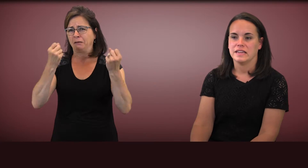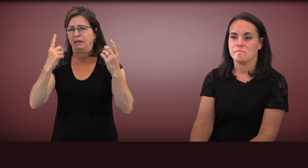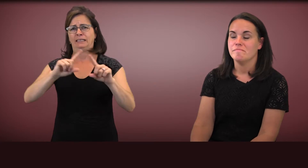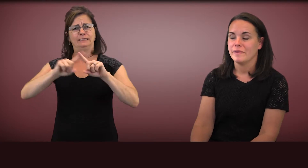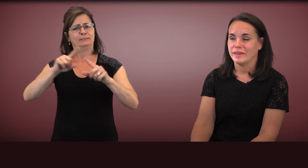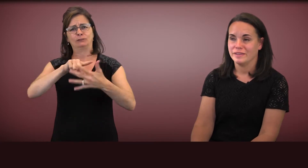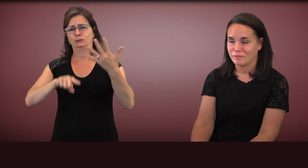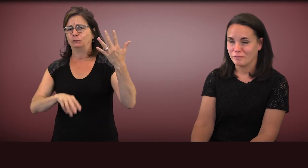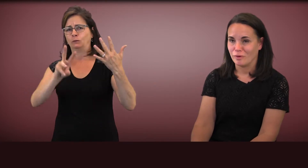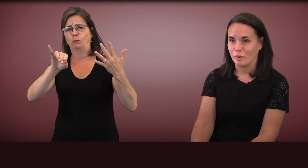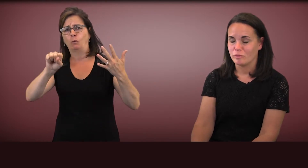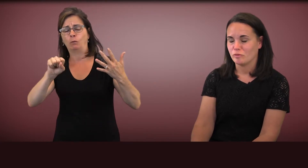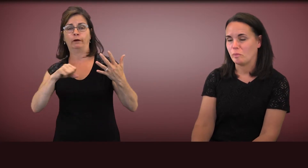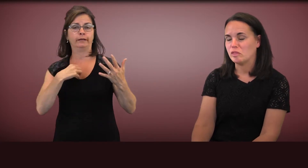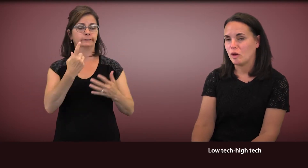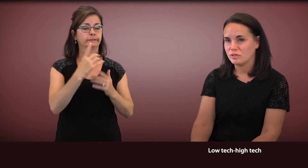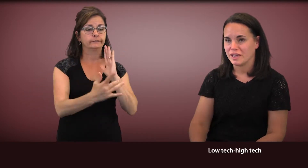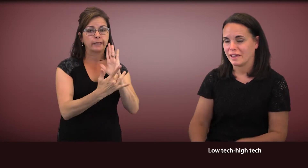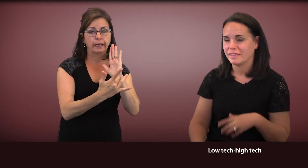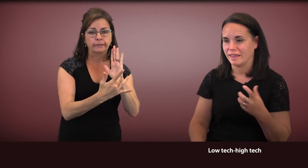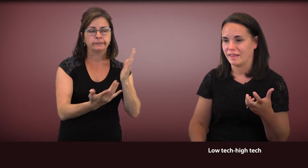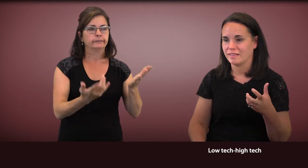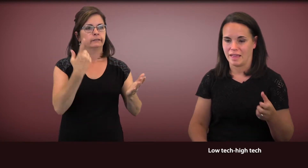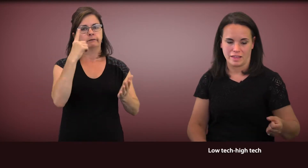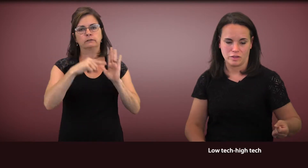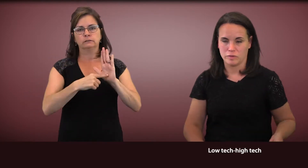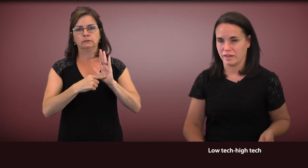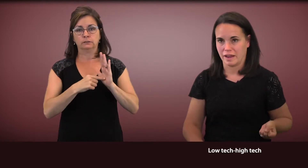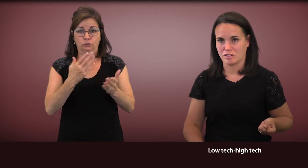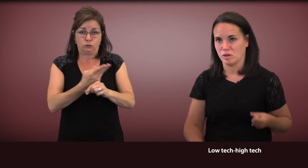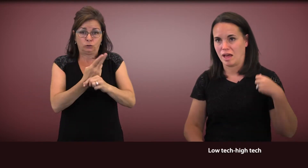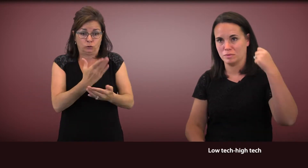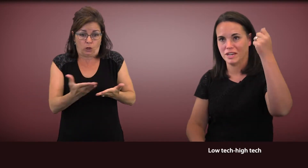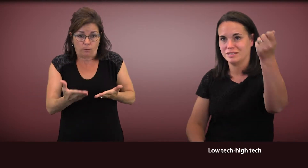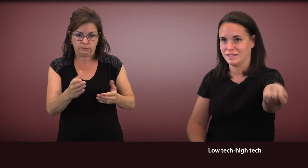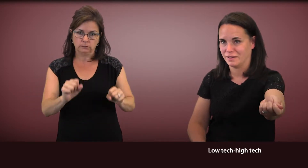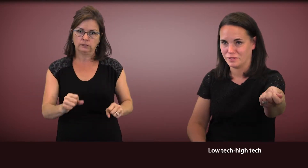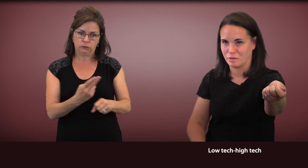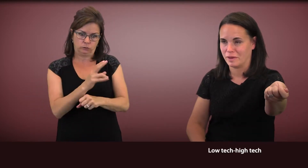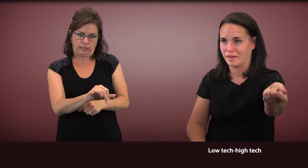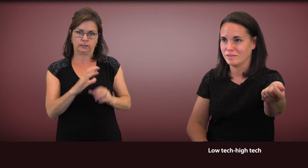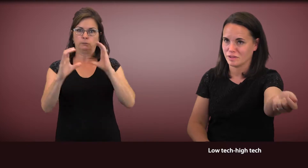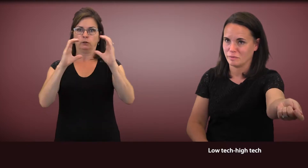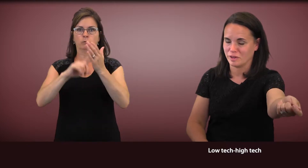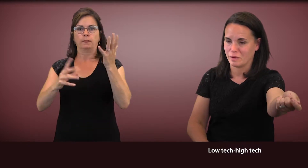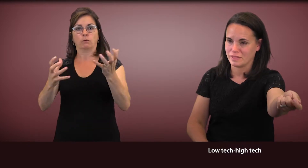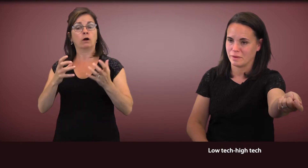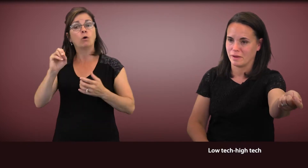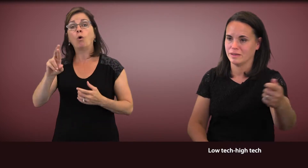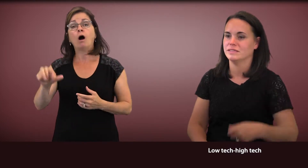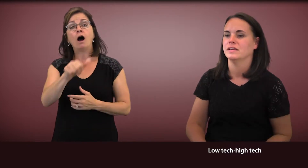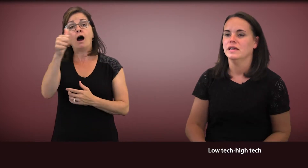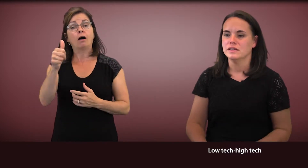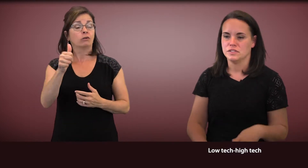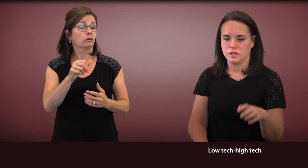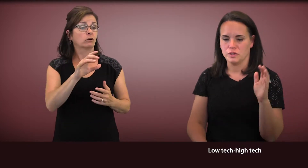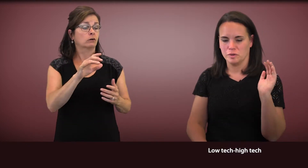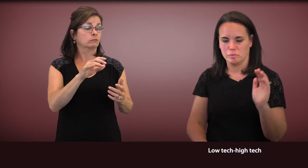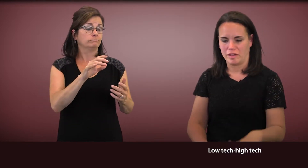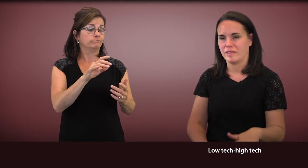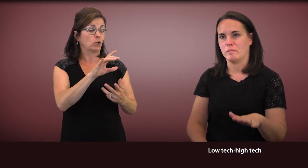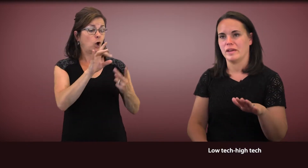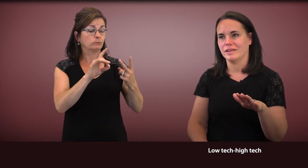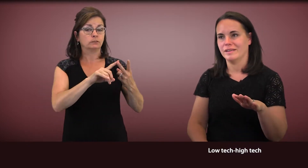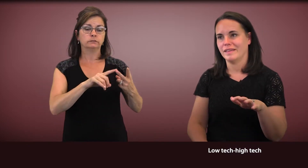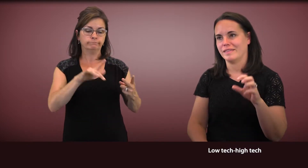AAC can take many different forms, from low-tech things like using an actual object to give to somebody else to communicate what they want,